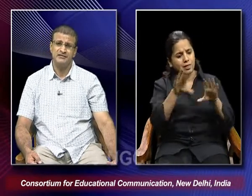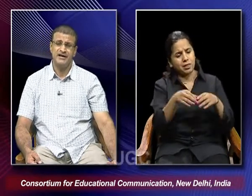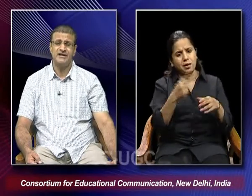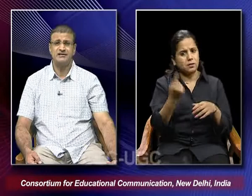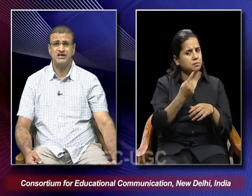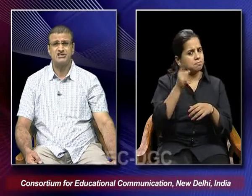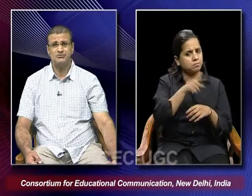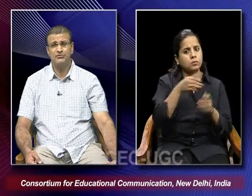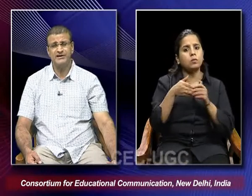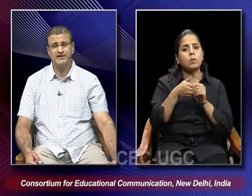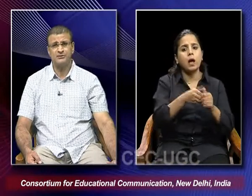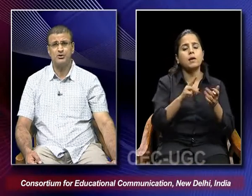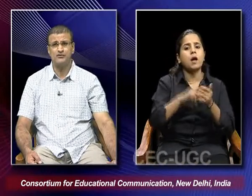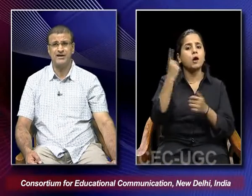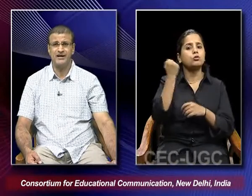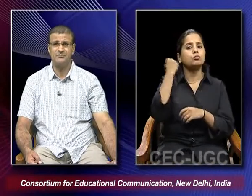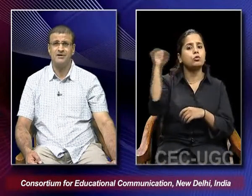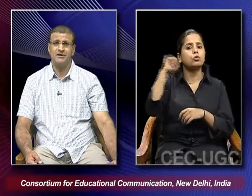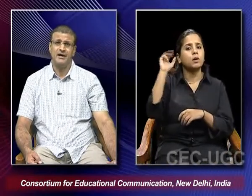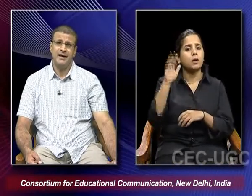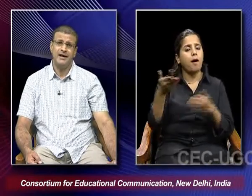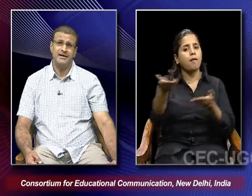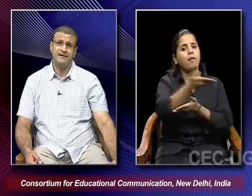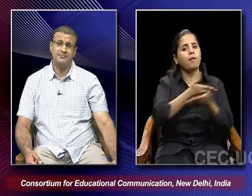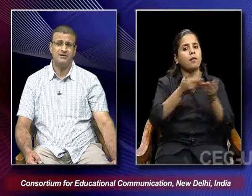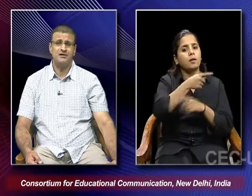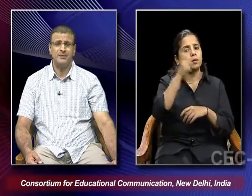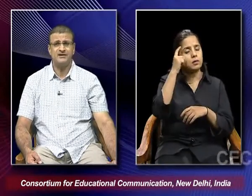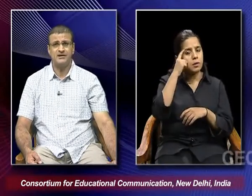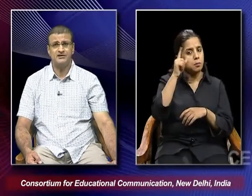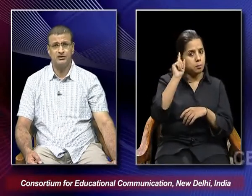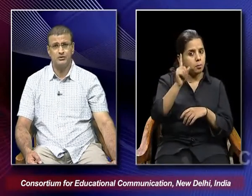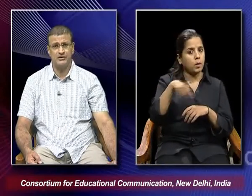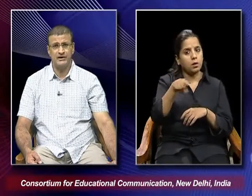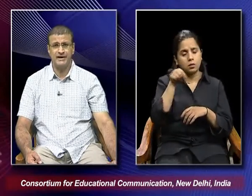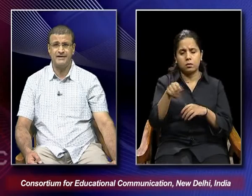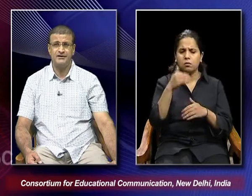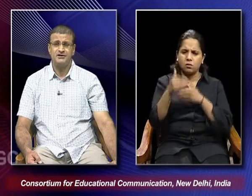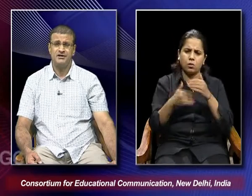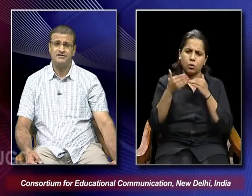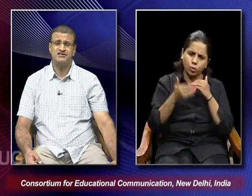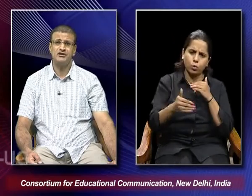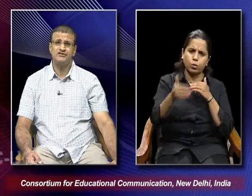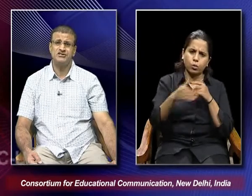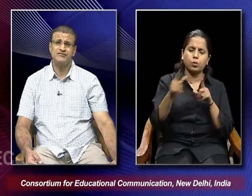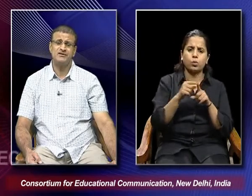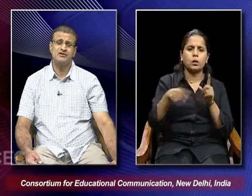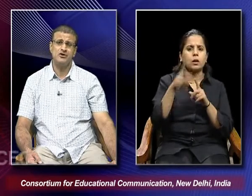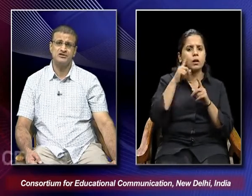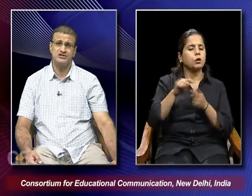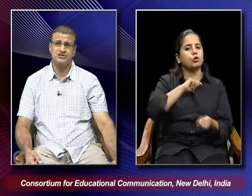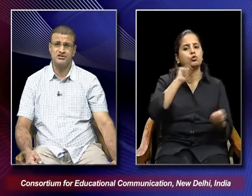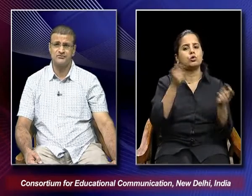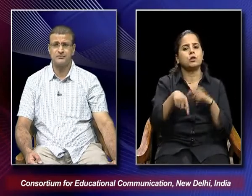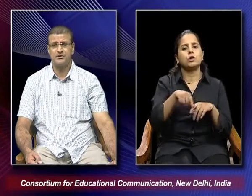a way heading the national movement at that point of time, but party continued, and this kind of a shift in the